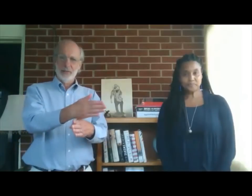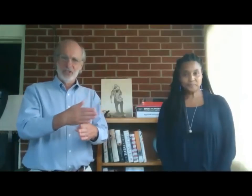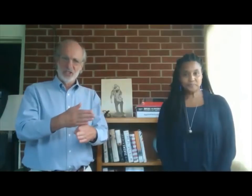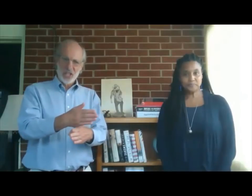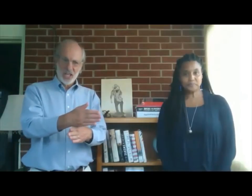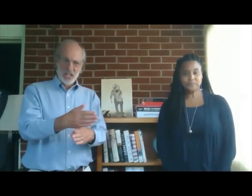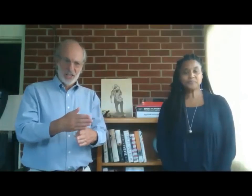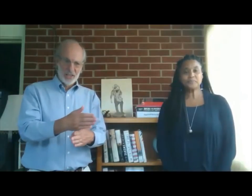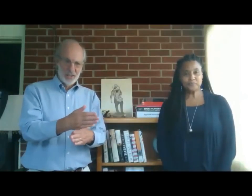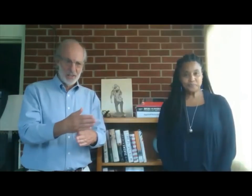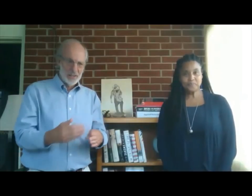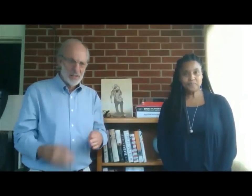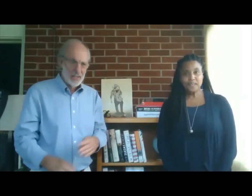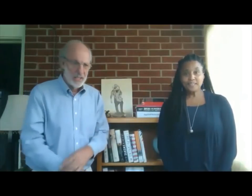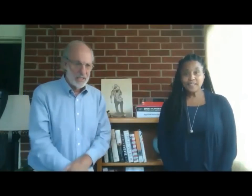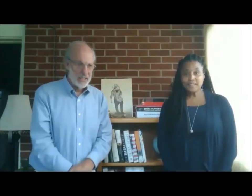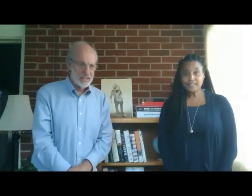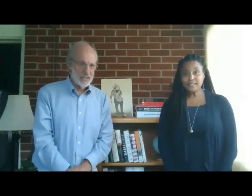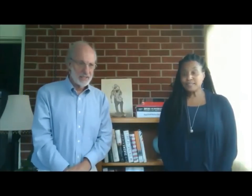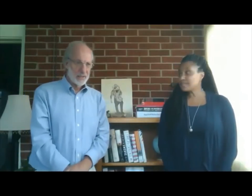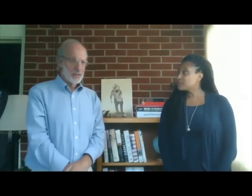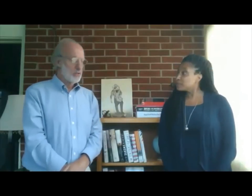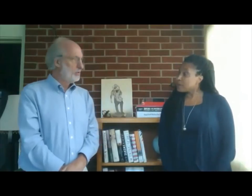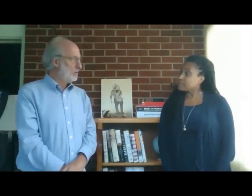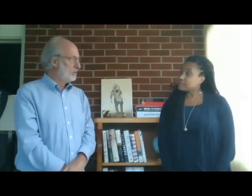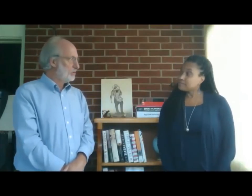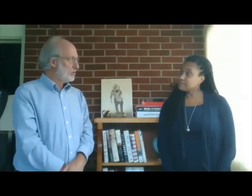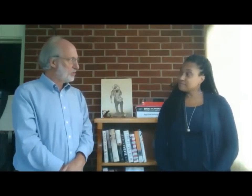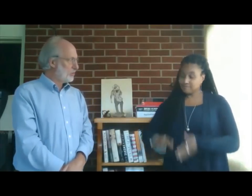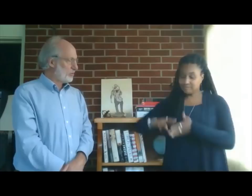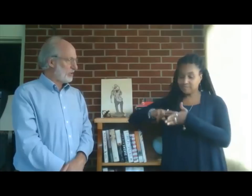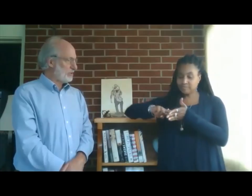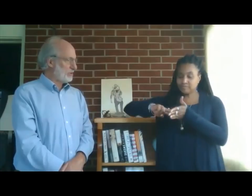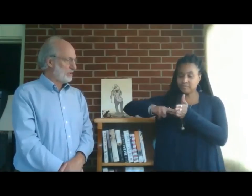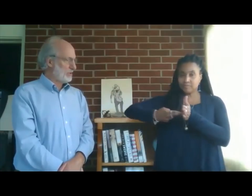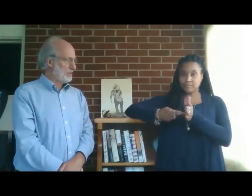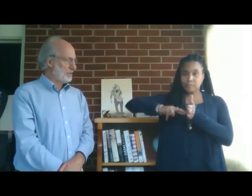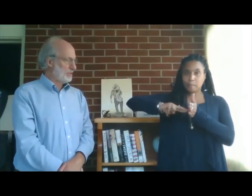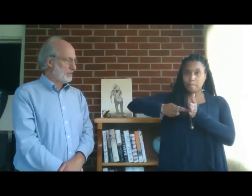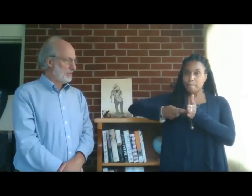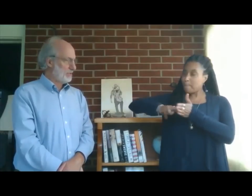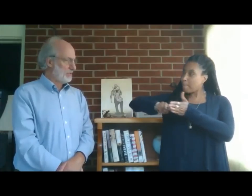And that was saw. Next Next is screwdriver. Screwdriver.